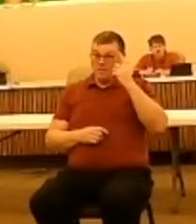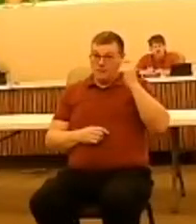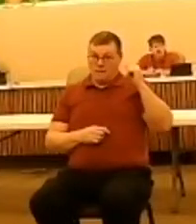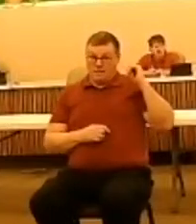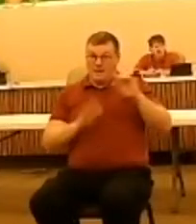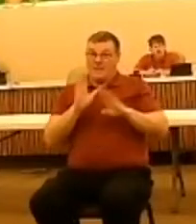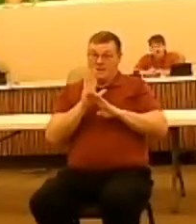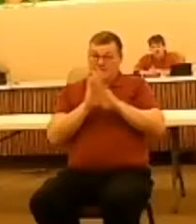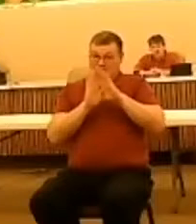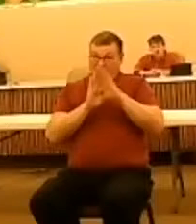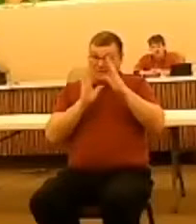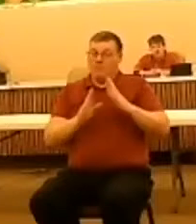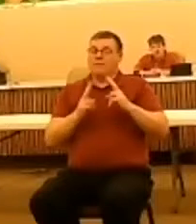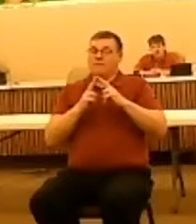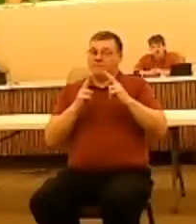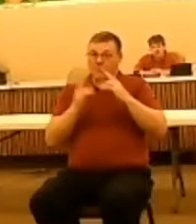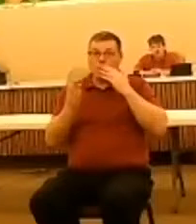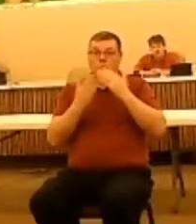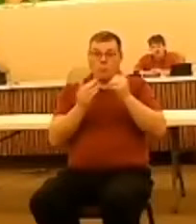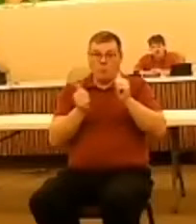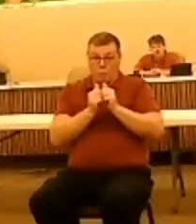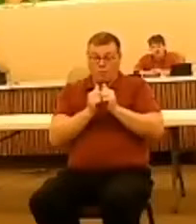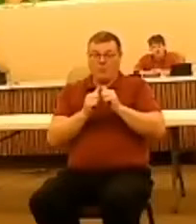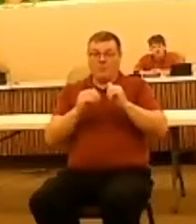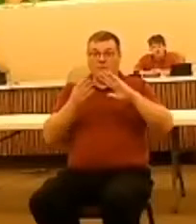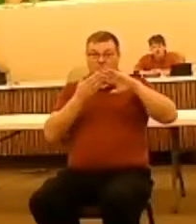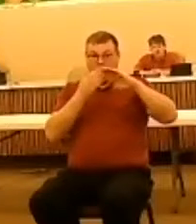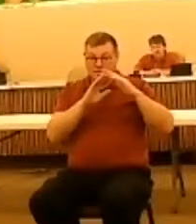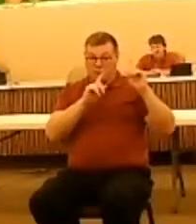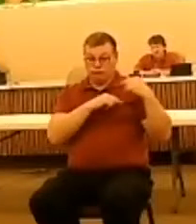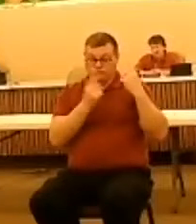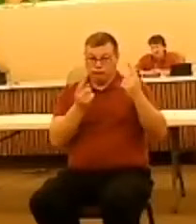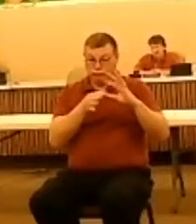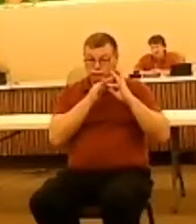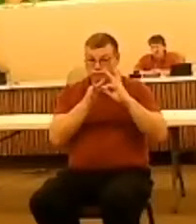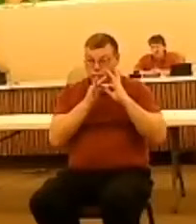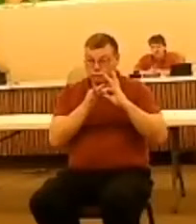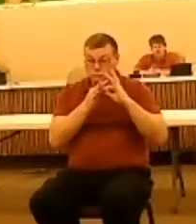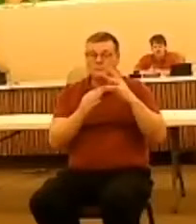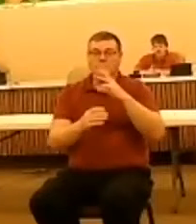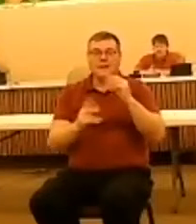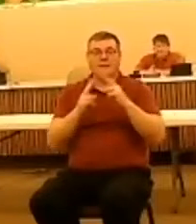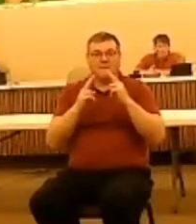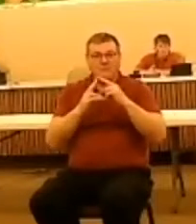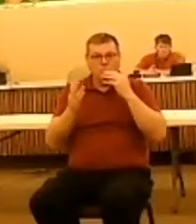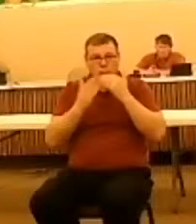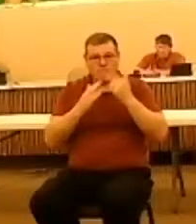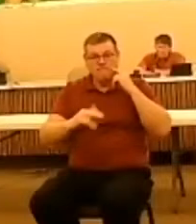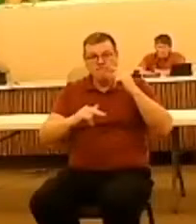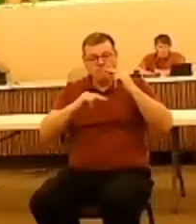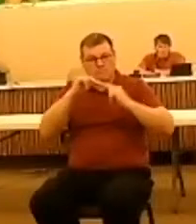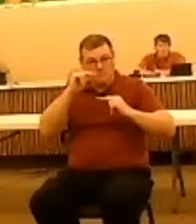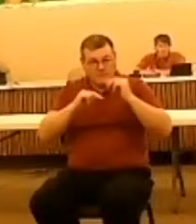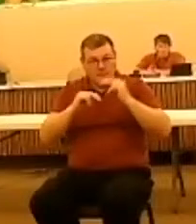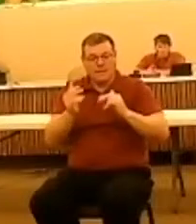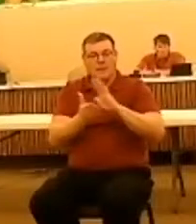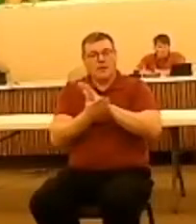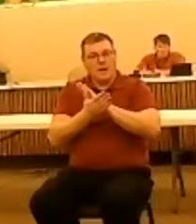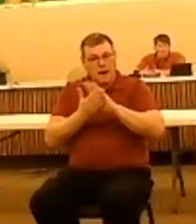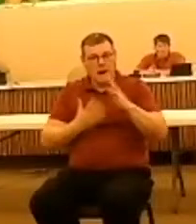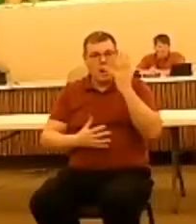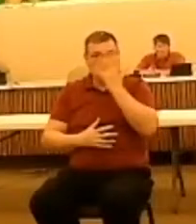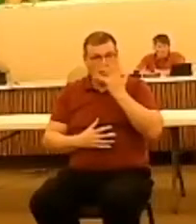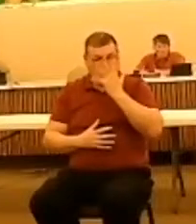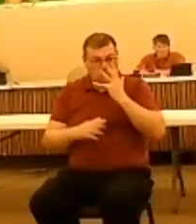has been very good with the town in the past and being very good in terms of building nice looking